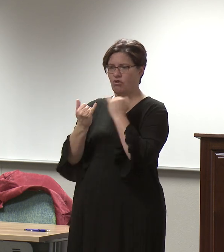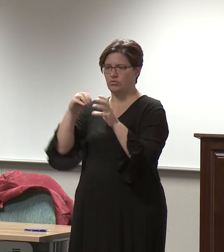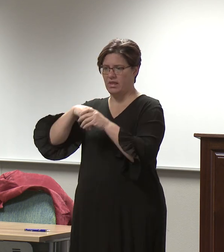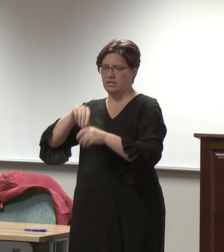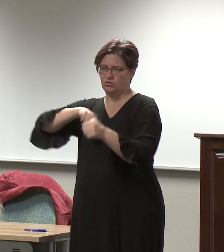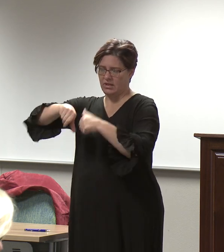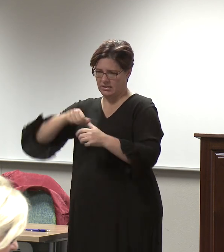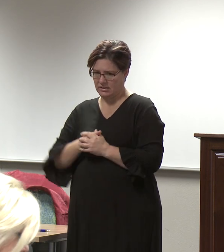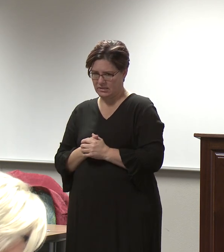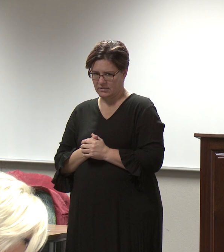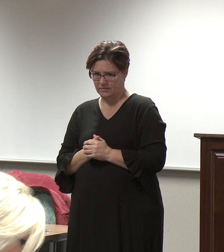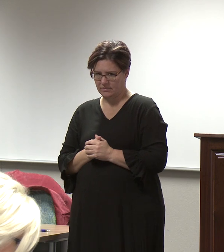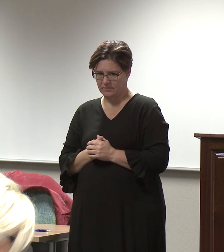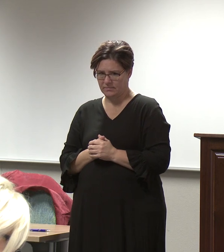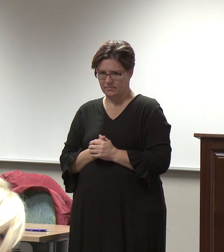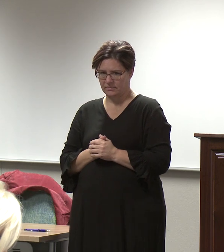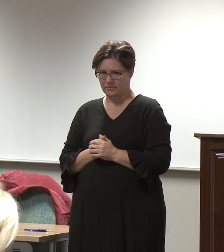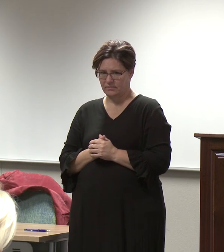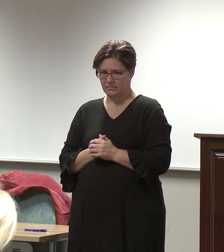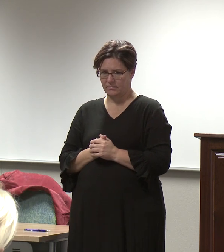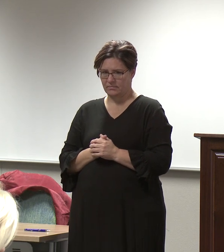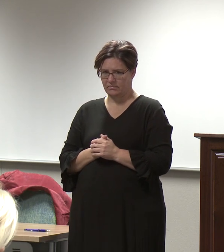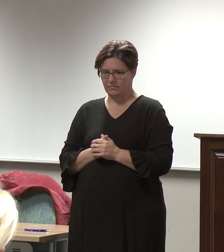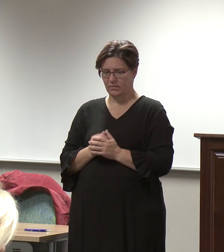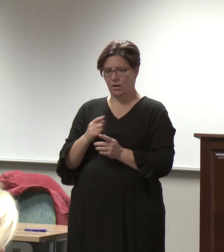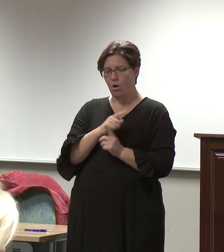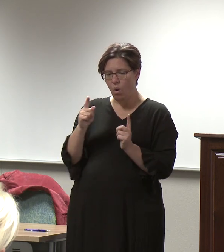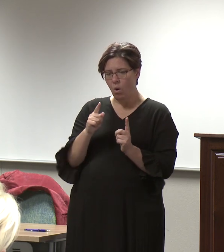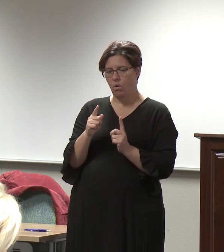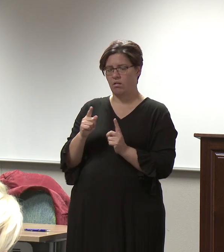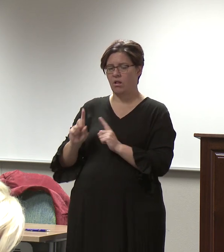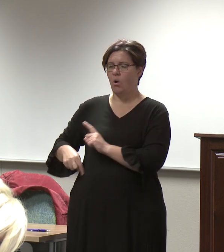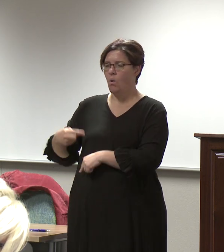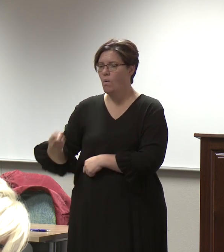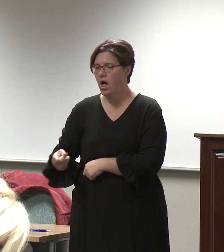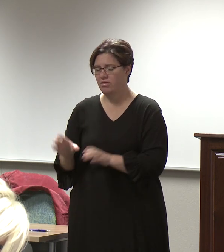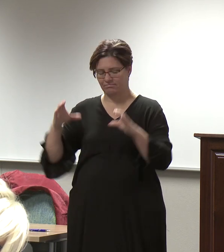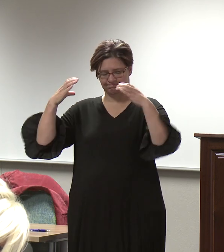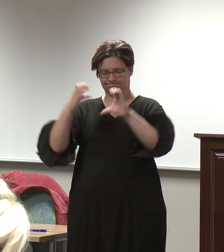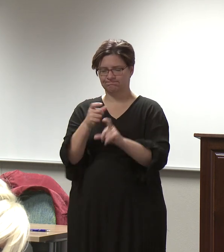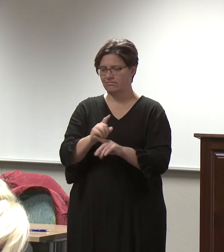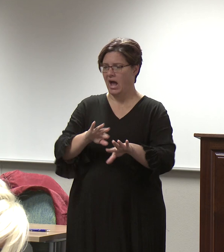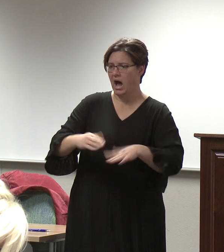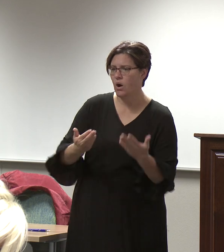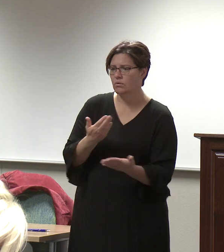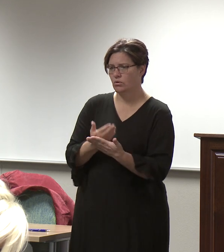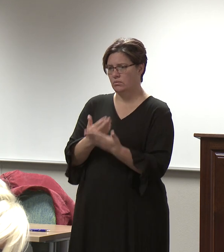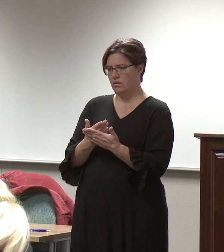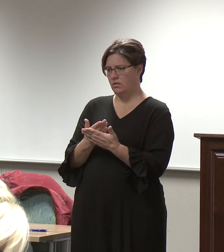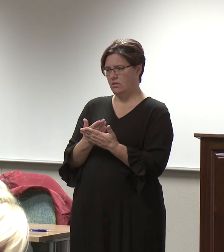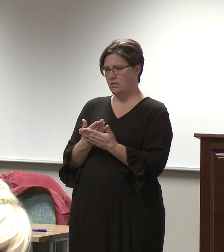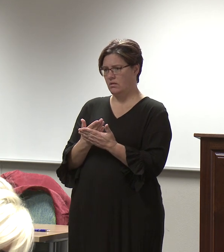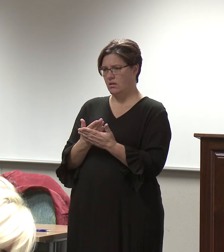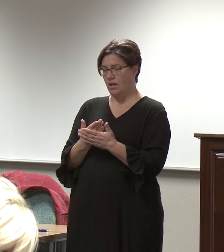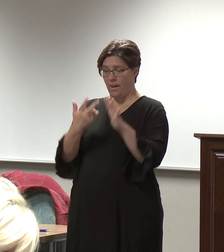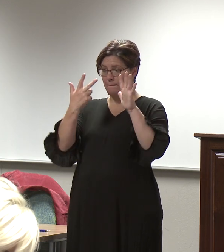our problems, the all this wealth concentration, for instance, right? How is it possible that the 8 richest